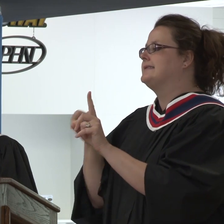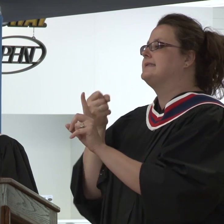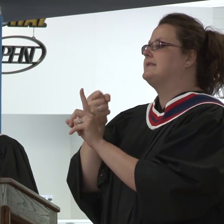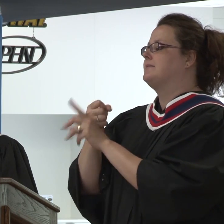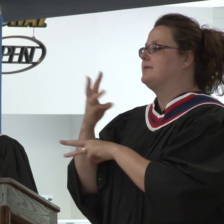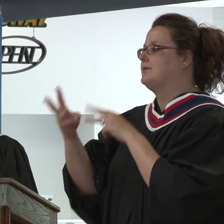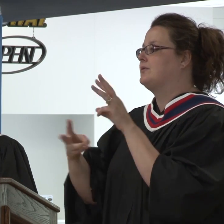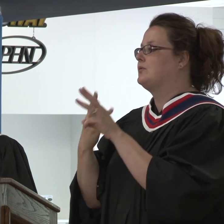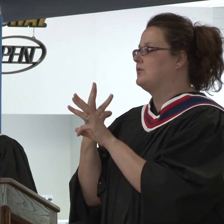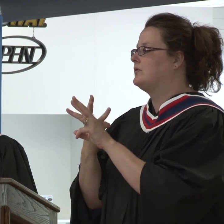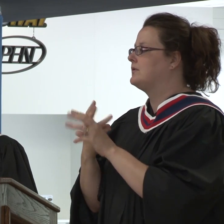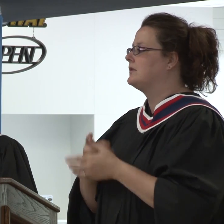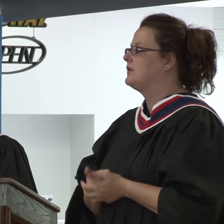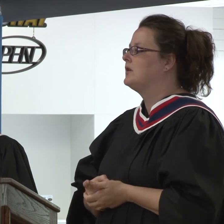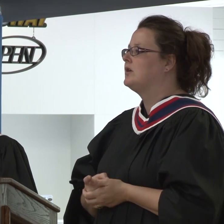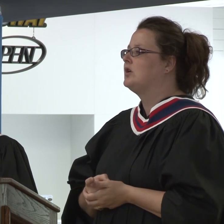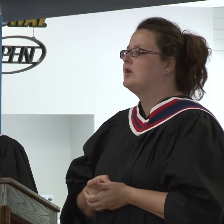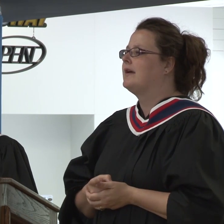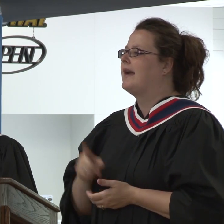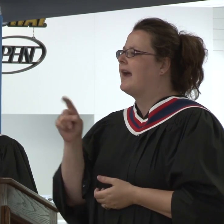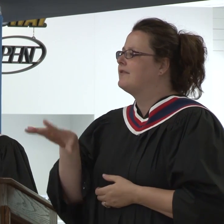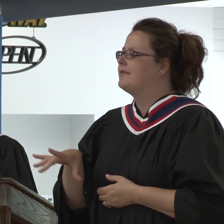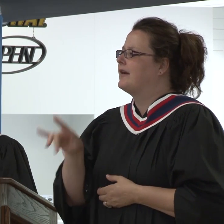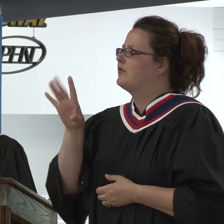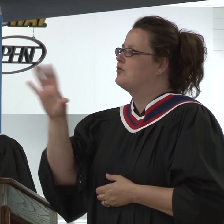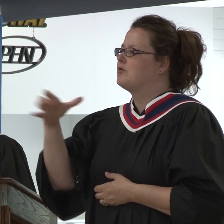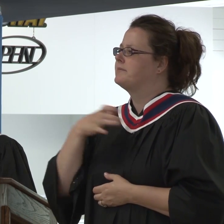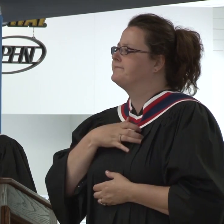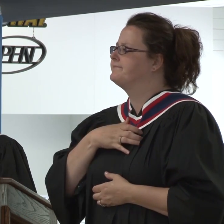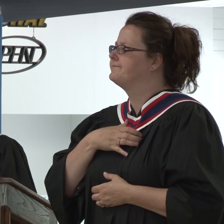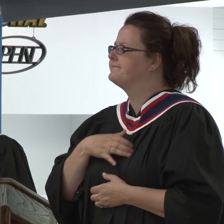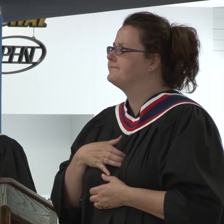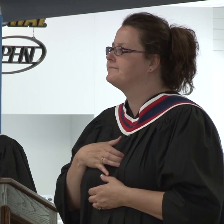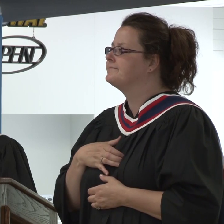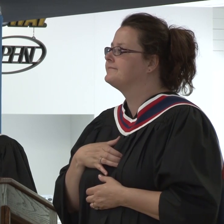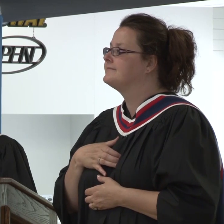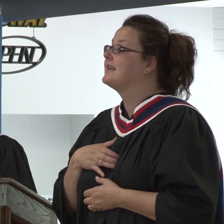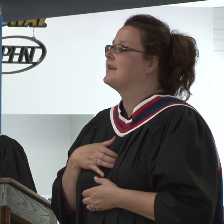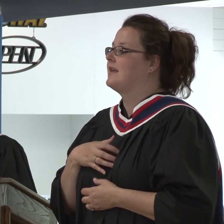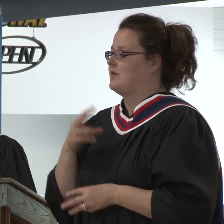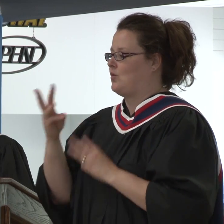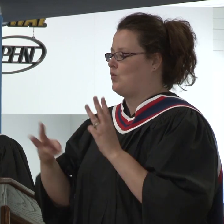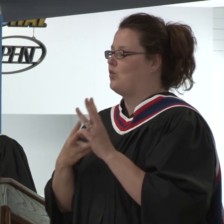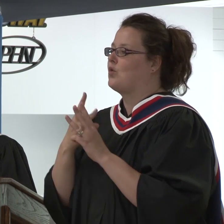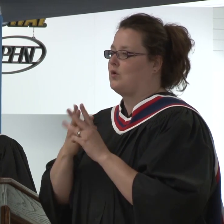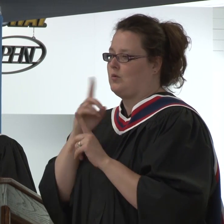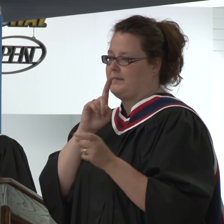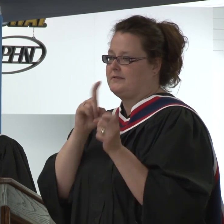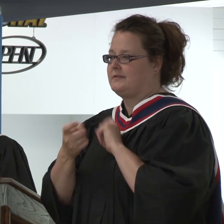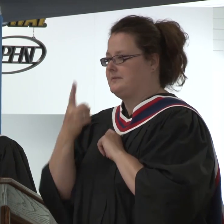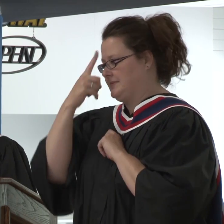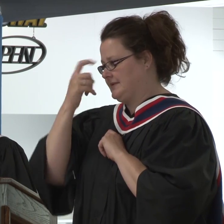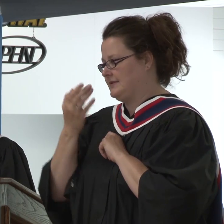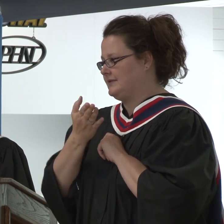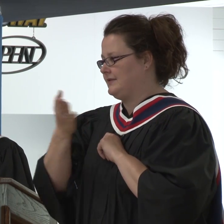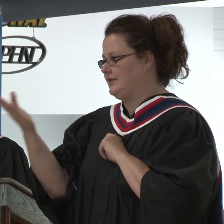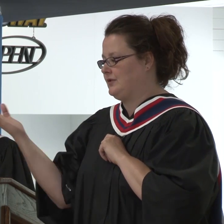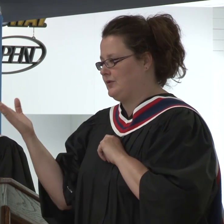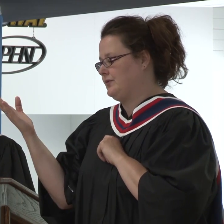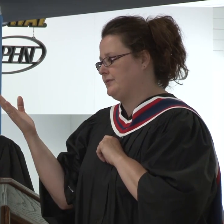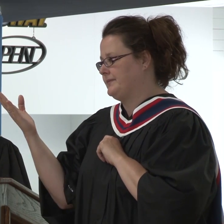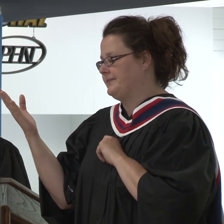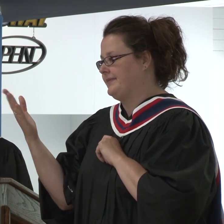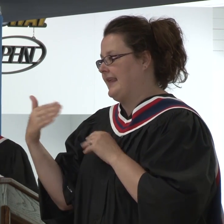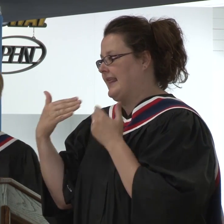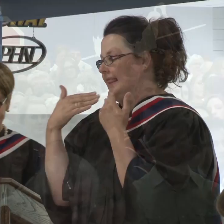by finding what your legacy will be. And the world will be changed because of you. Merci, thank you